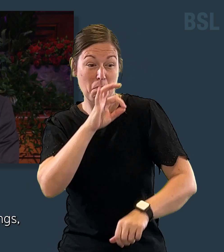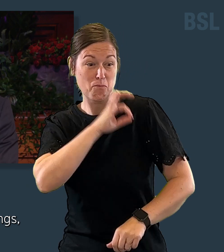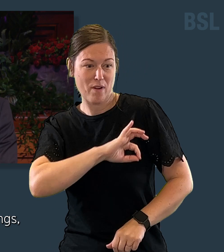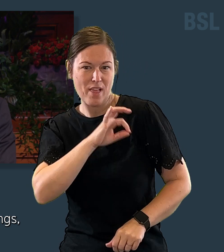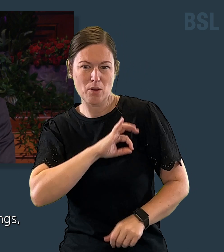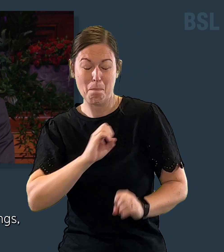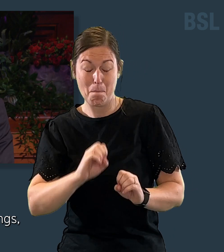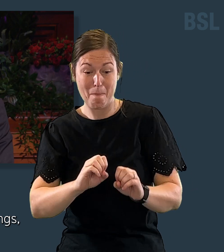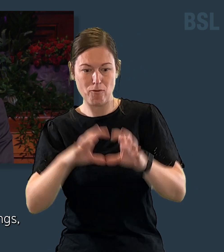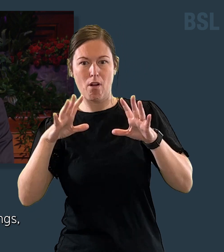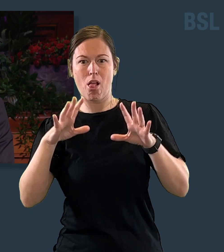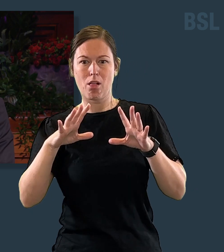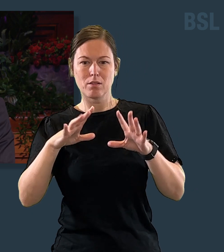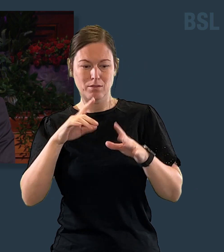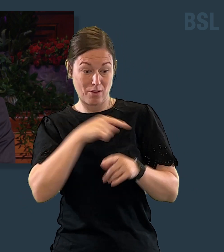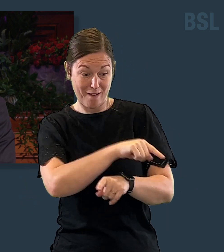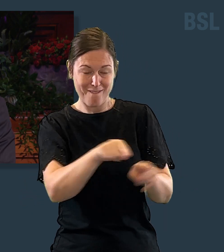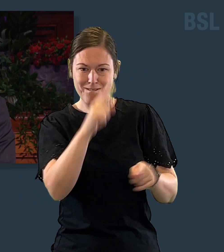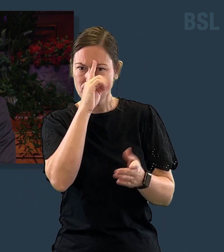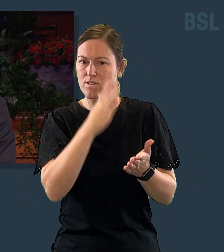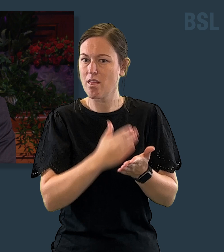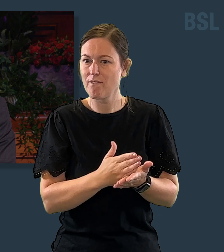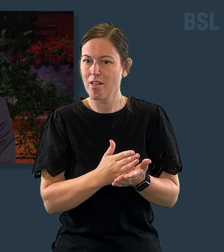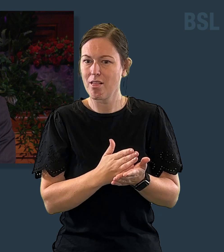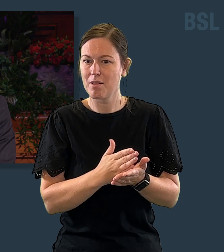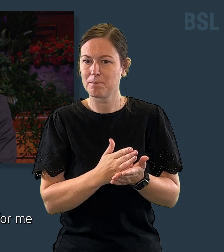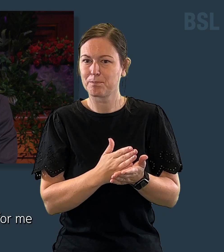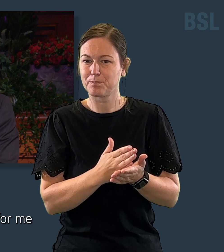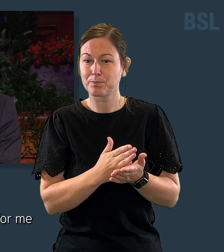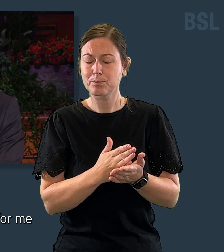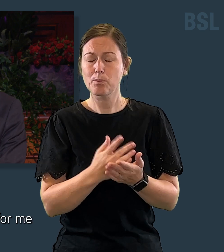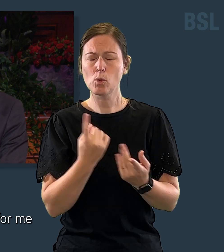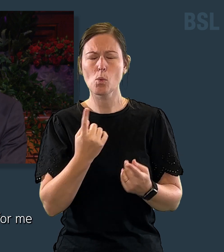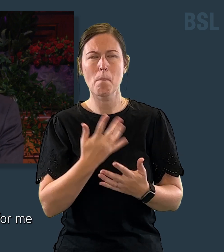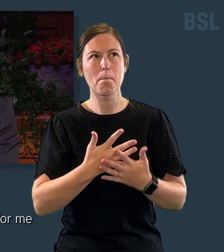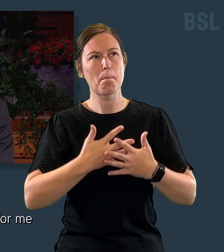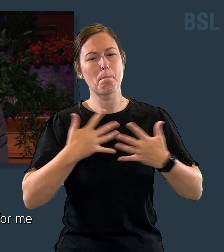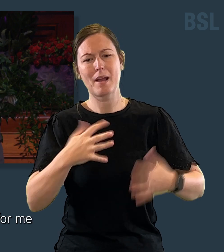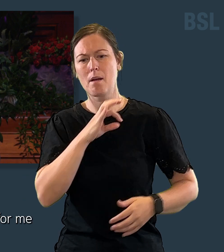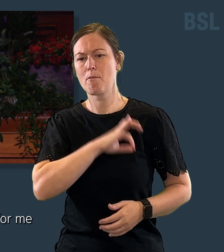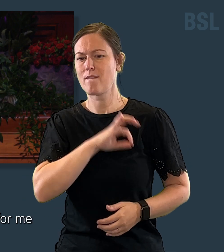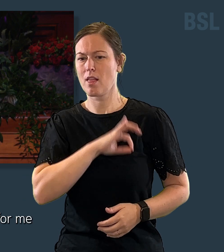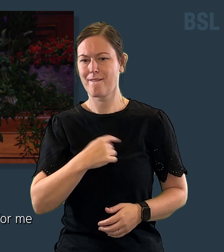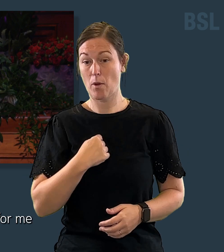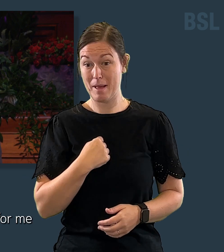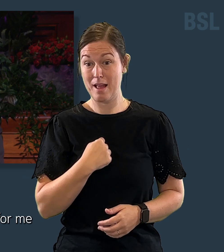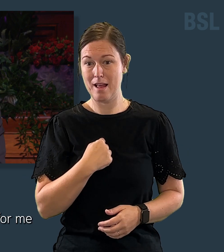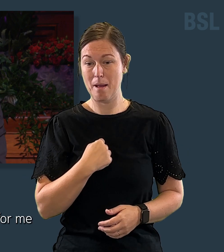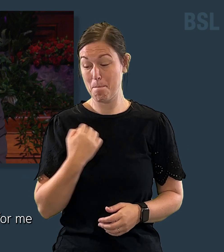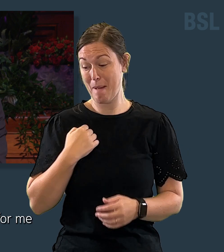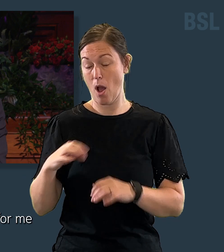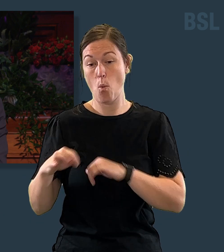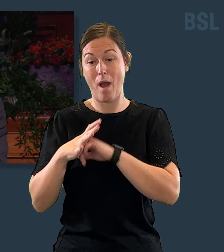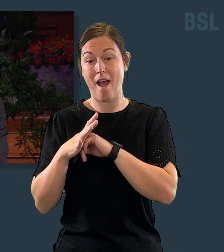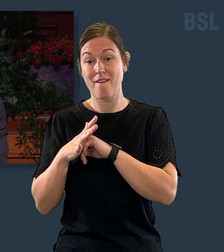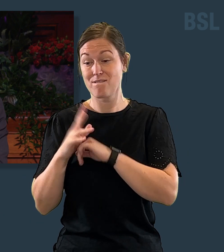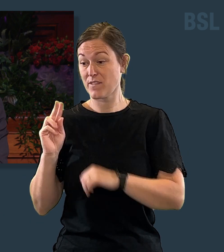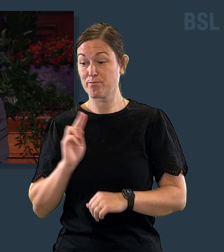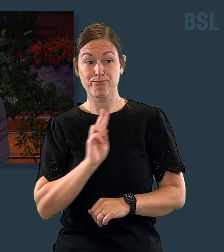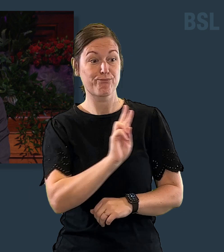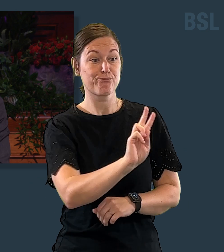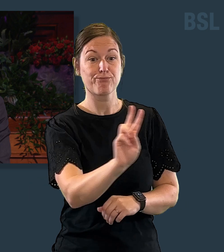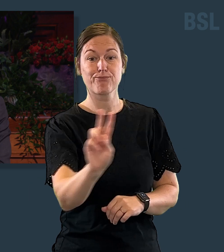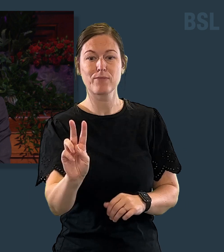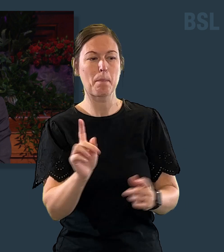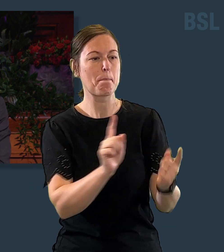privileges, and miracles upon the faithful. One of the greatest privileges for me and my wife, Renee, is